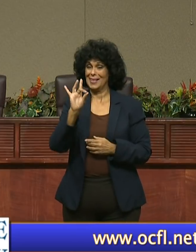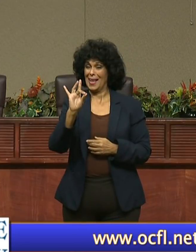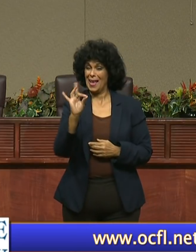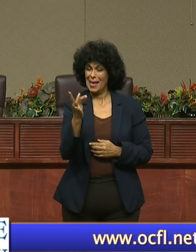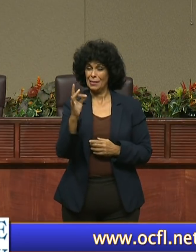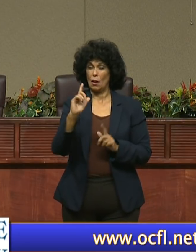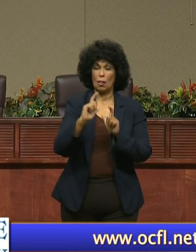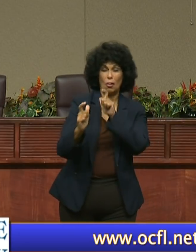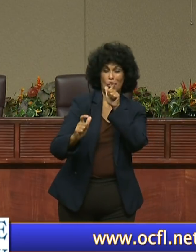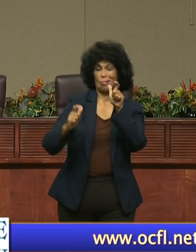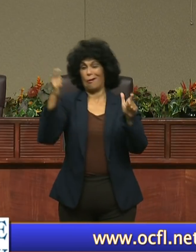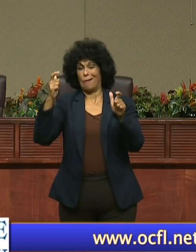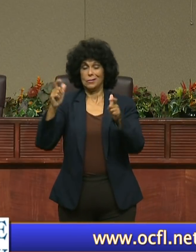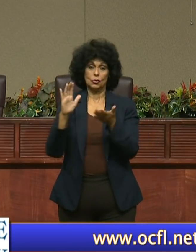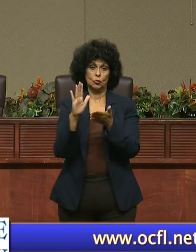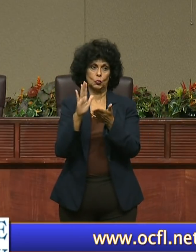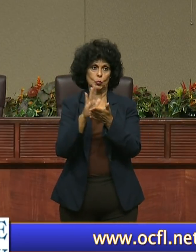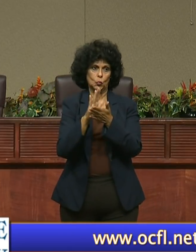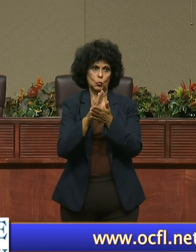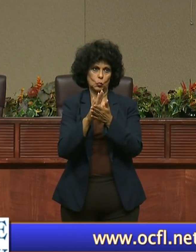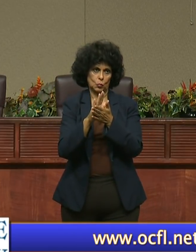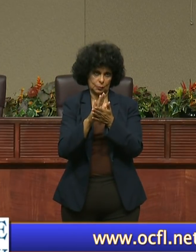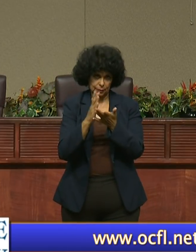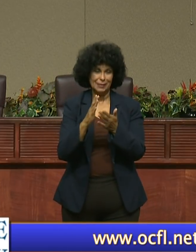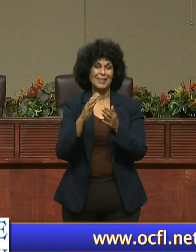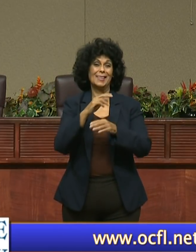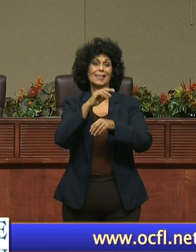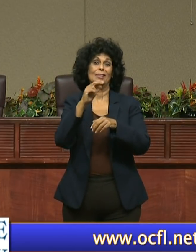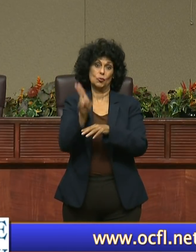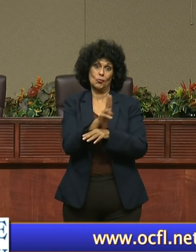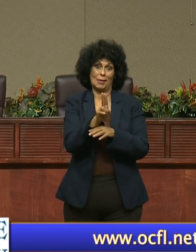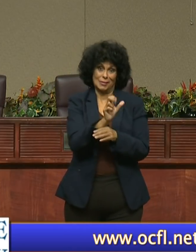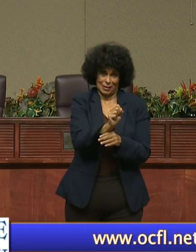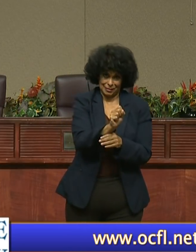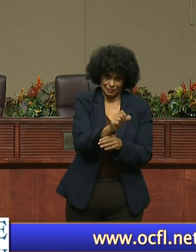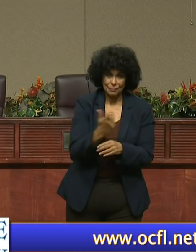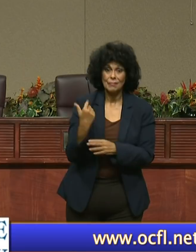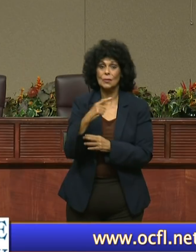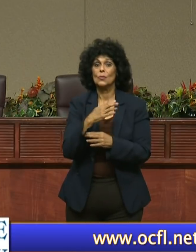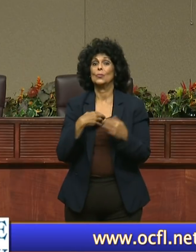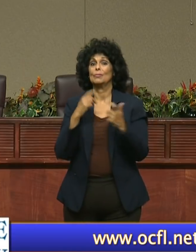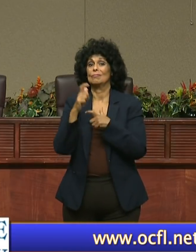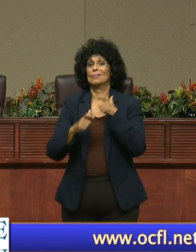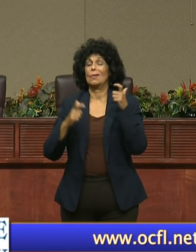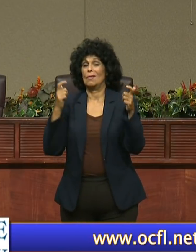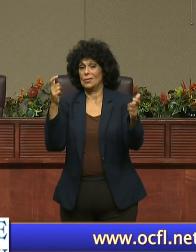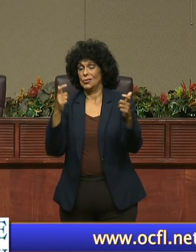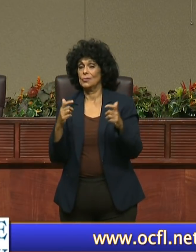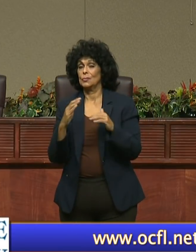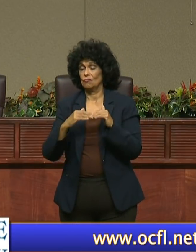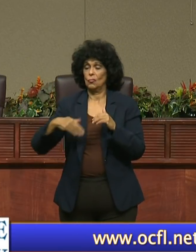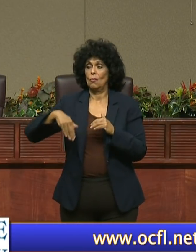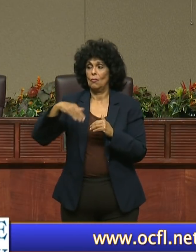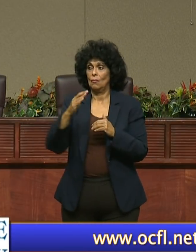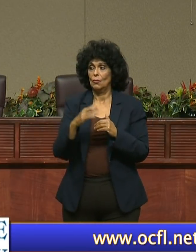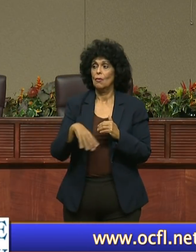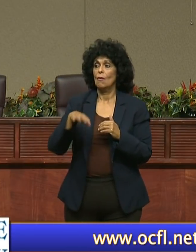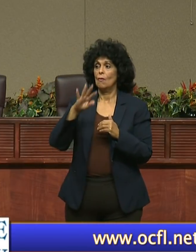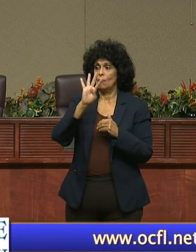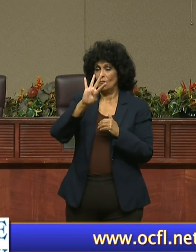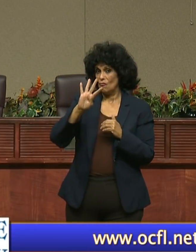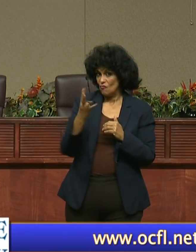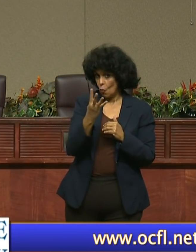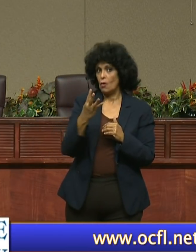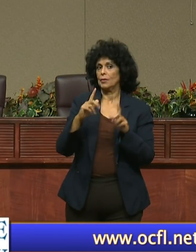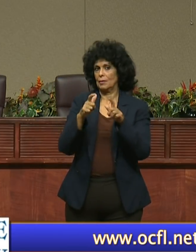the 4th largest in the state of Florida, with 215,000 students in 199 different schools.